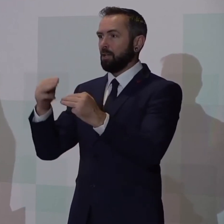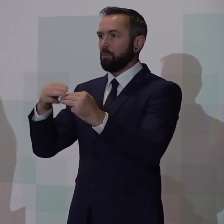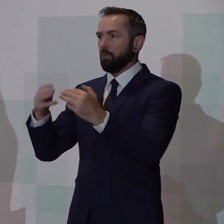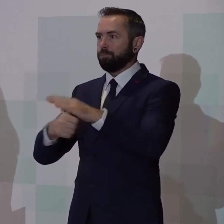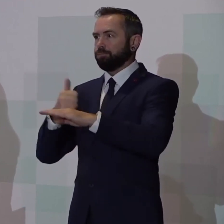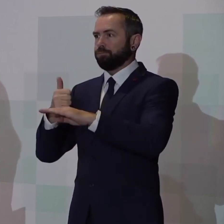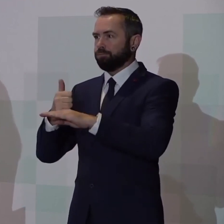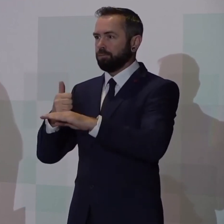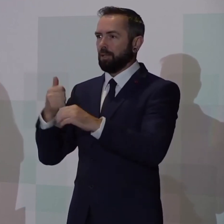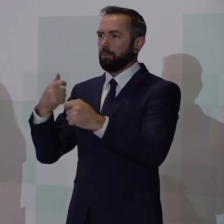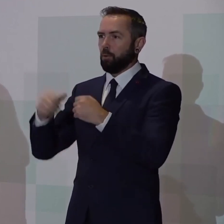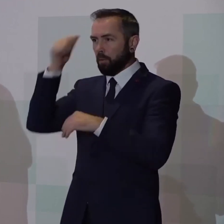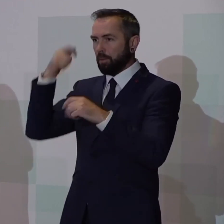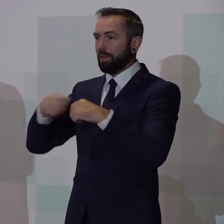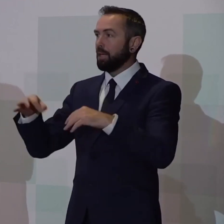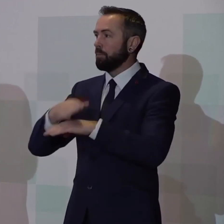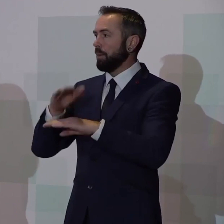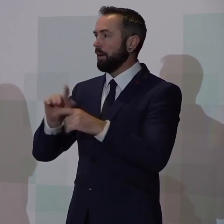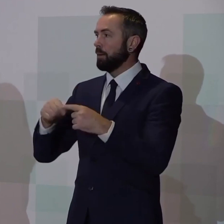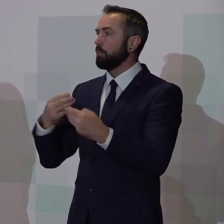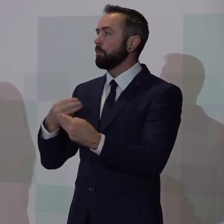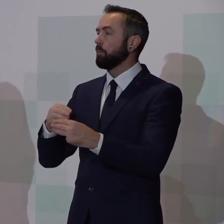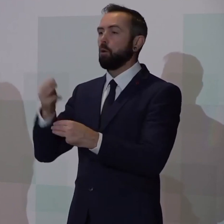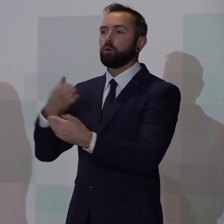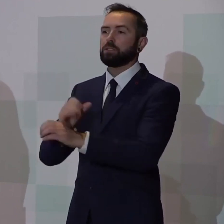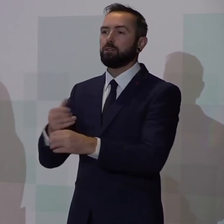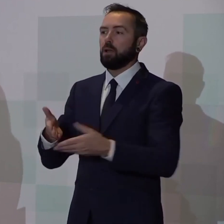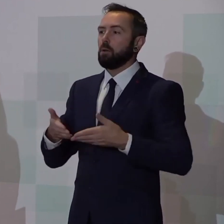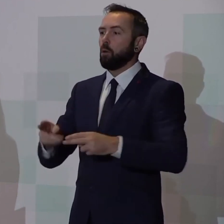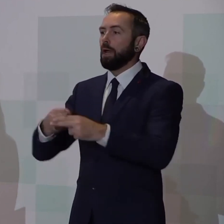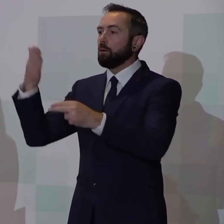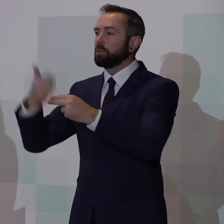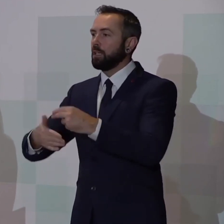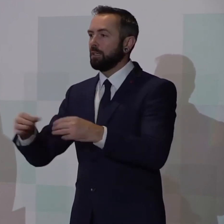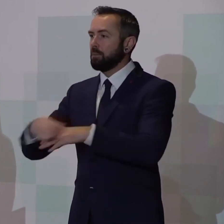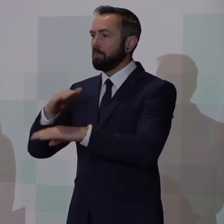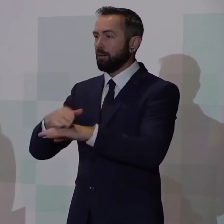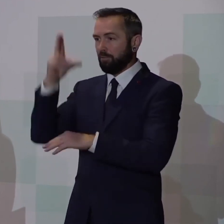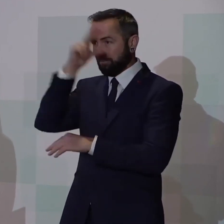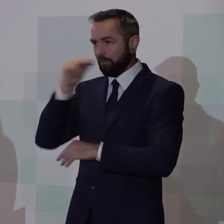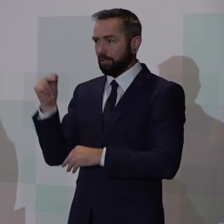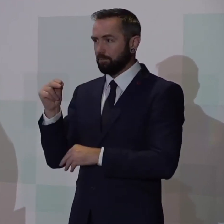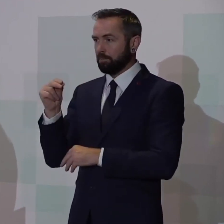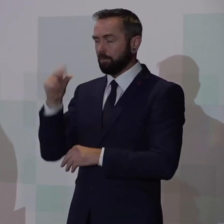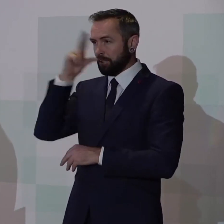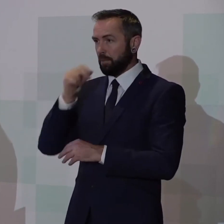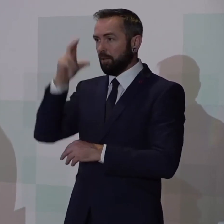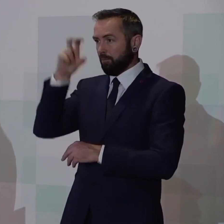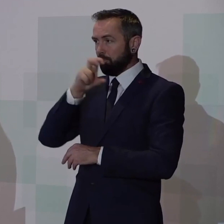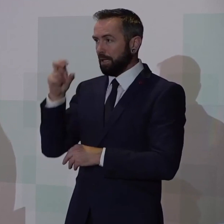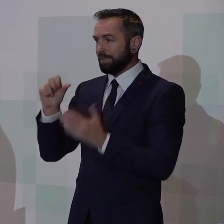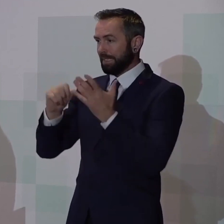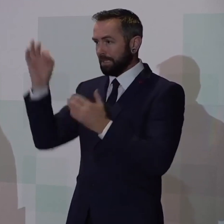born inside than outside marriage. In France, for instance, 60% of children are born outside of